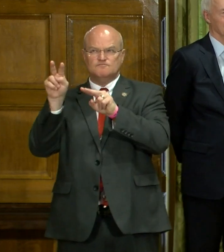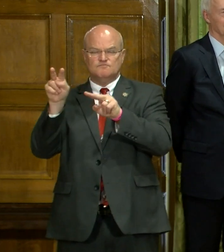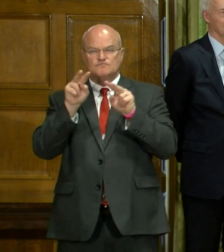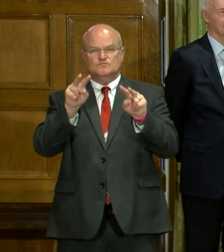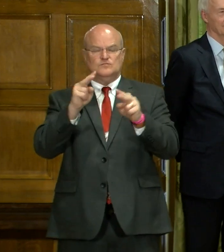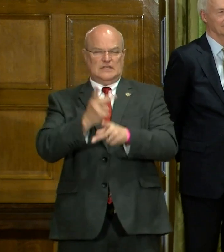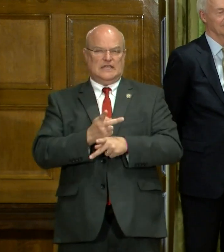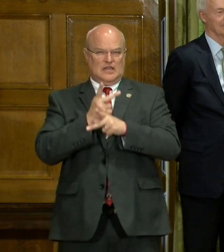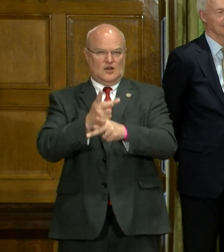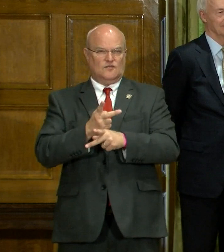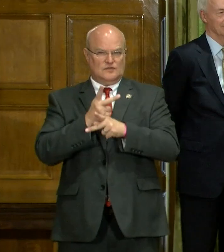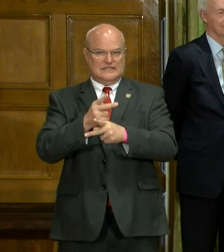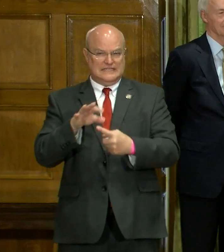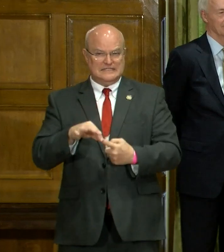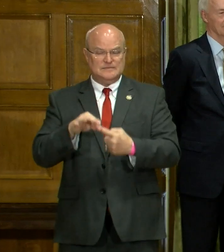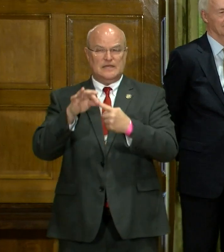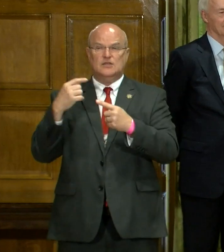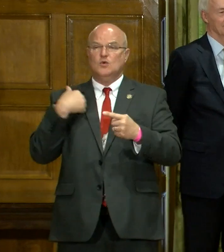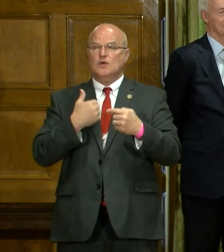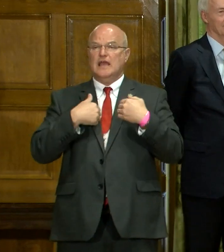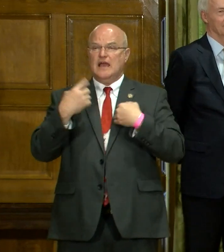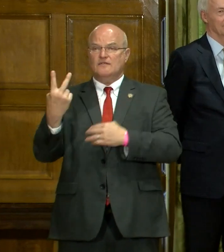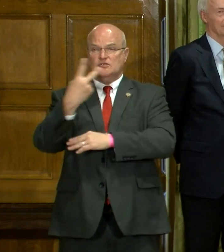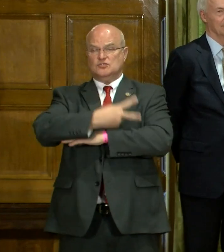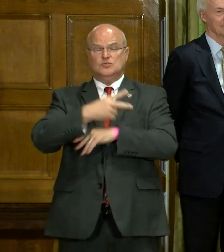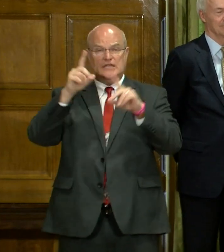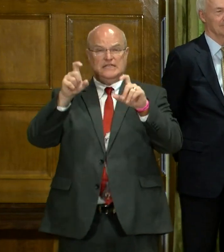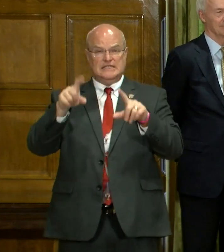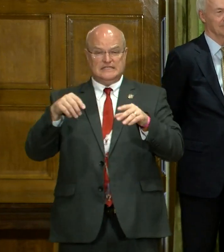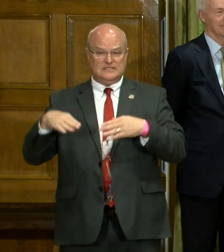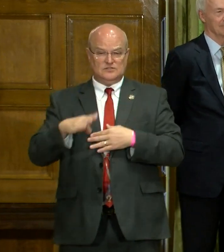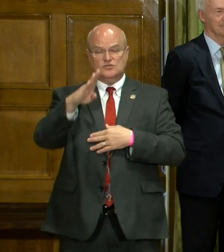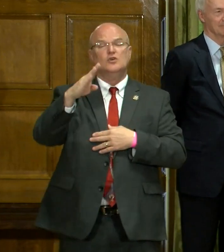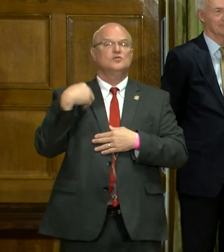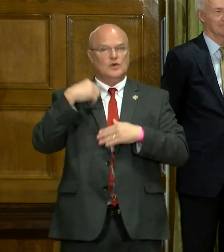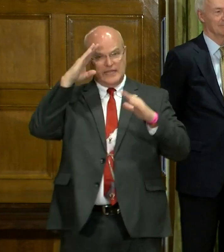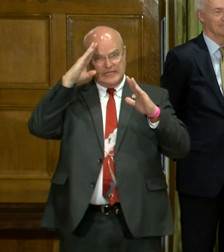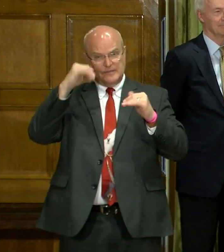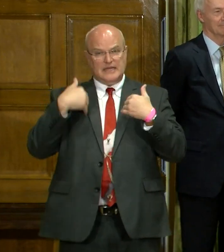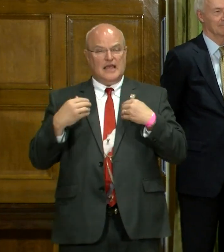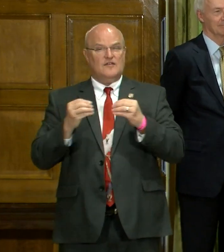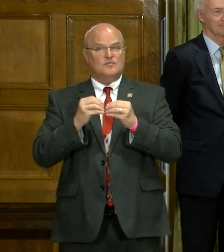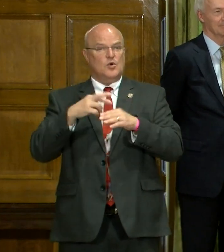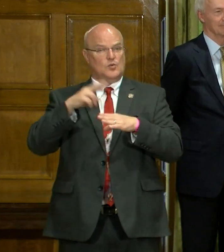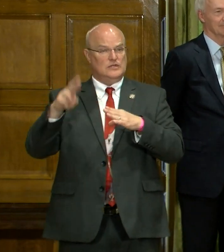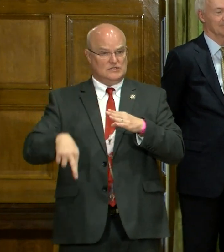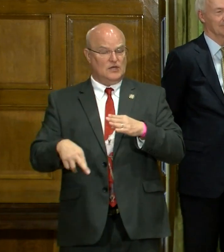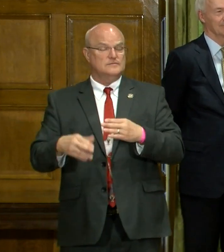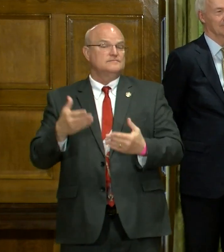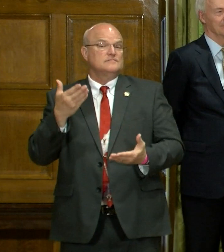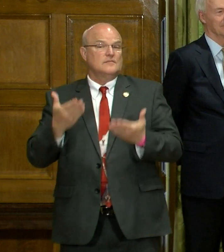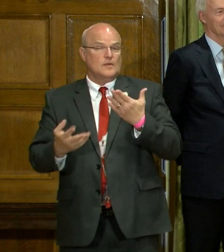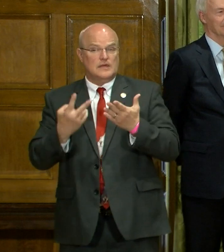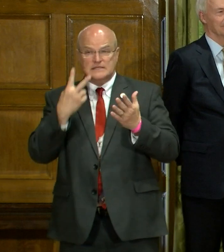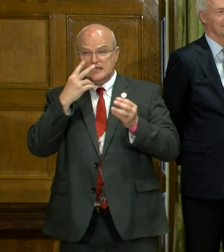very carefully, especially as we have our 2-day testing surge. We'll expect to have more results. We may see more positive